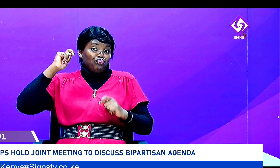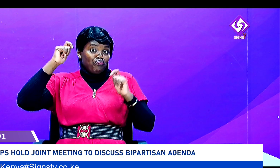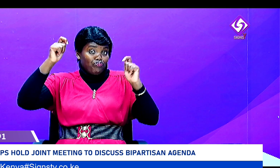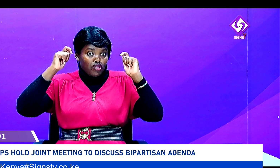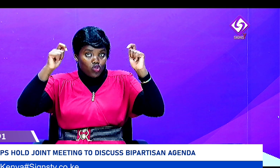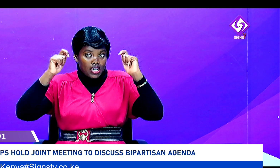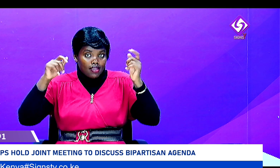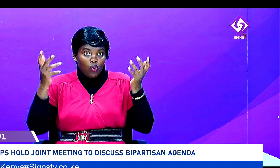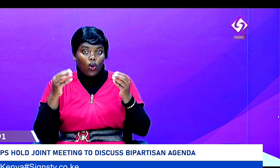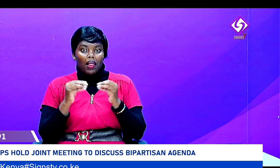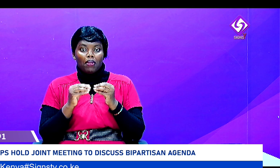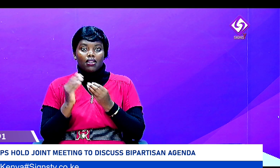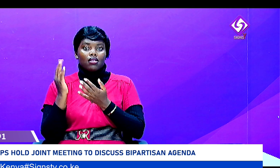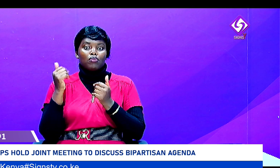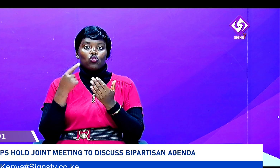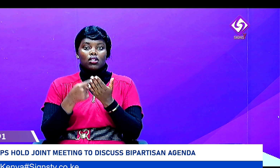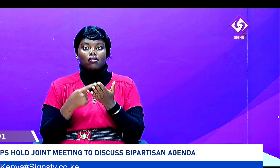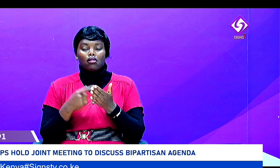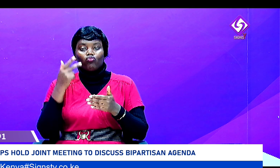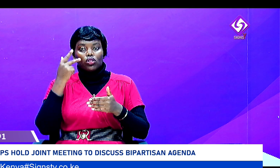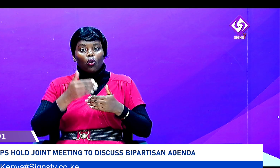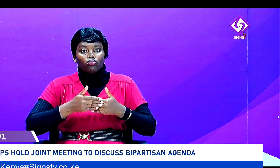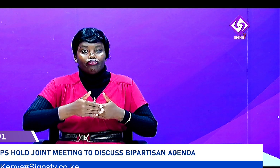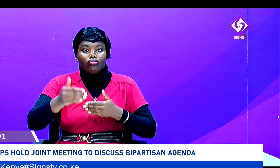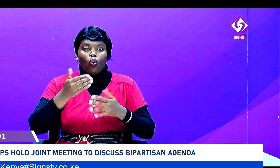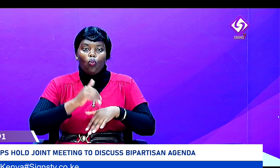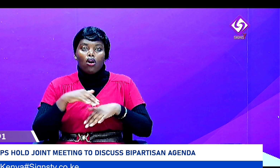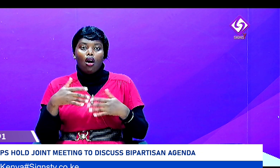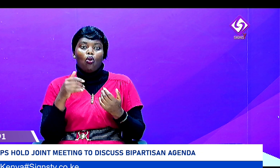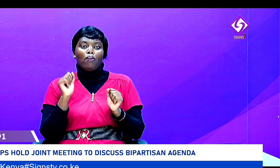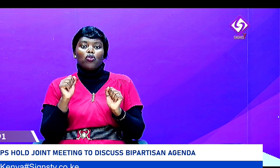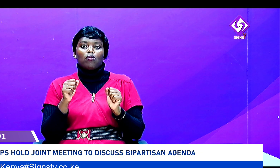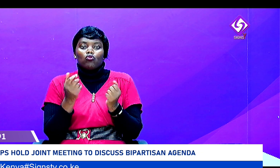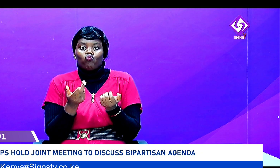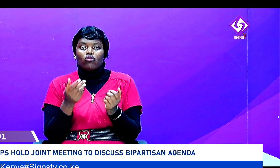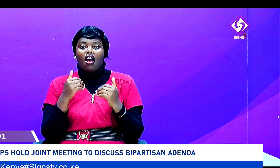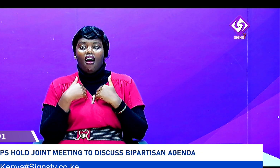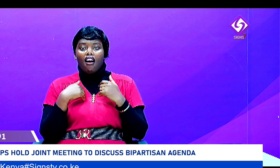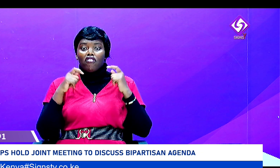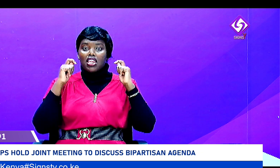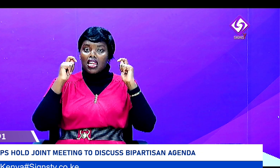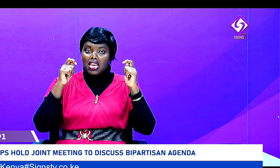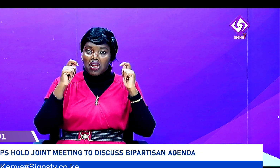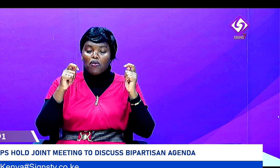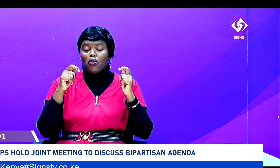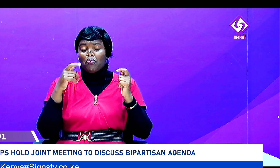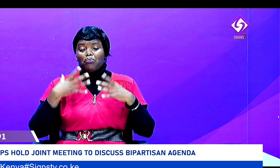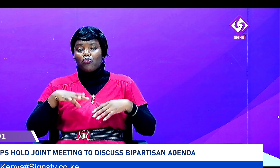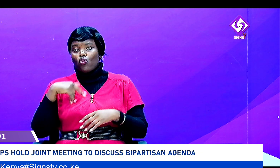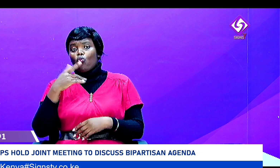A key topic on the agenda is the compensation of the victims of the recent Gen Z protest. The meeting is expected to discuss a way forward on